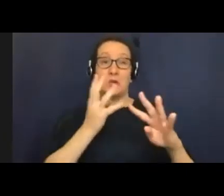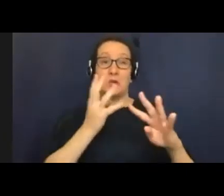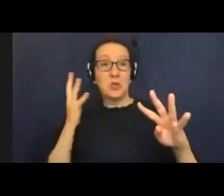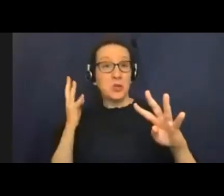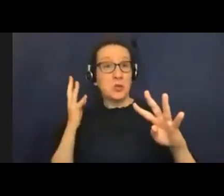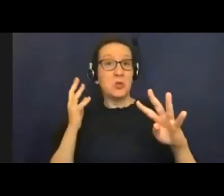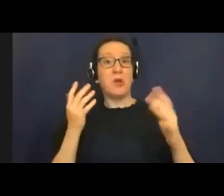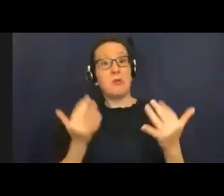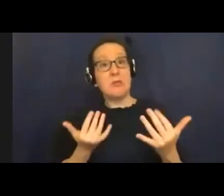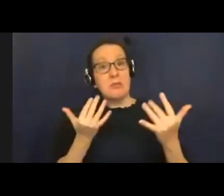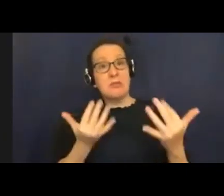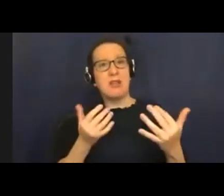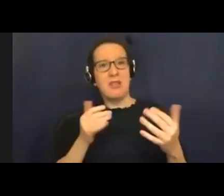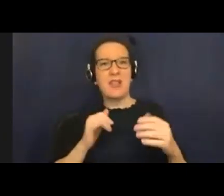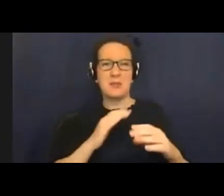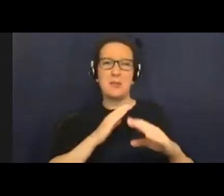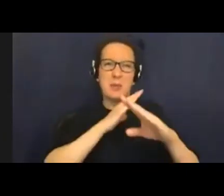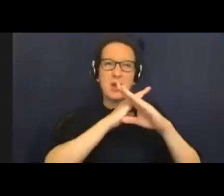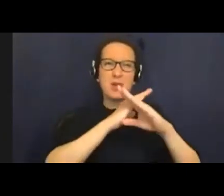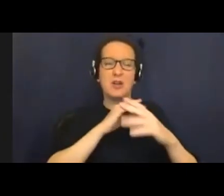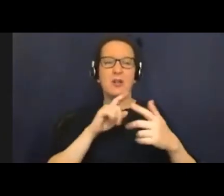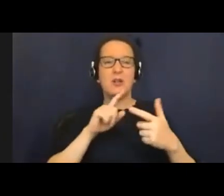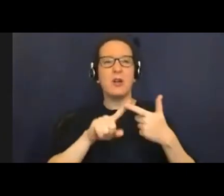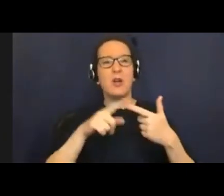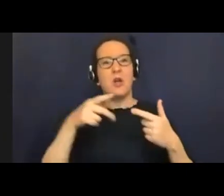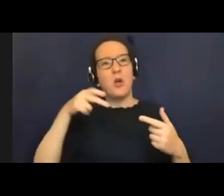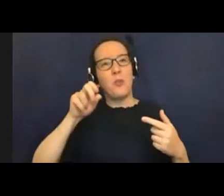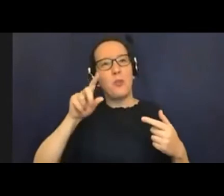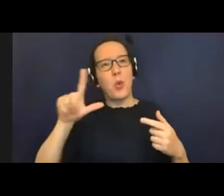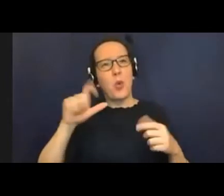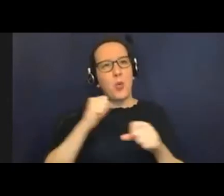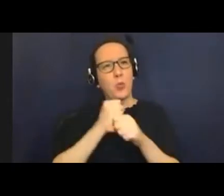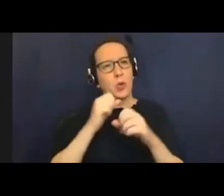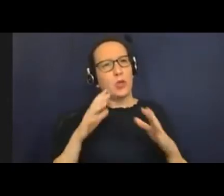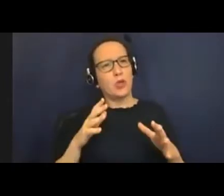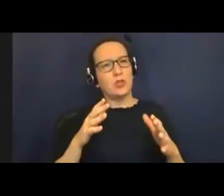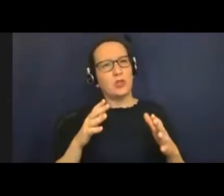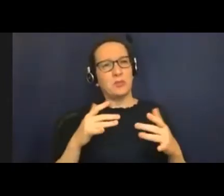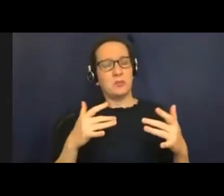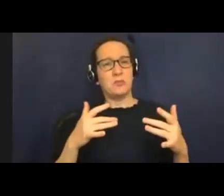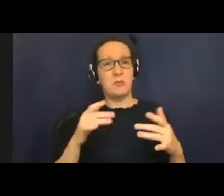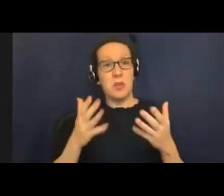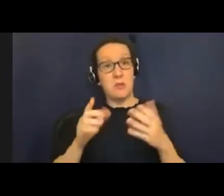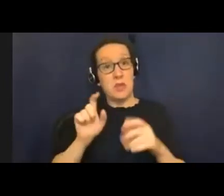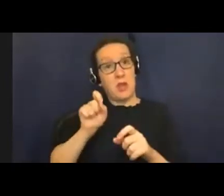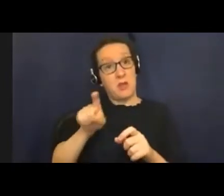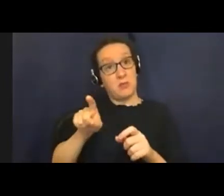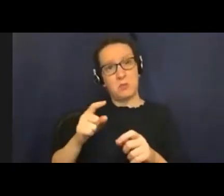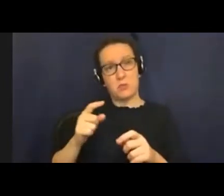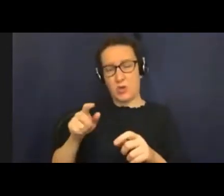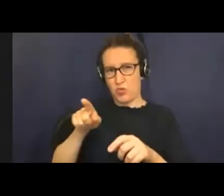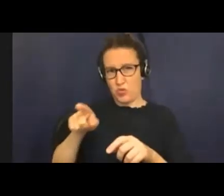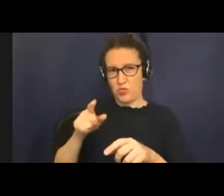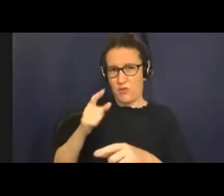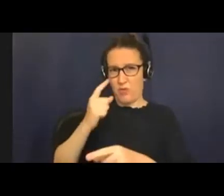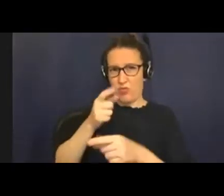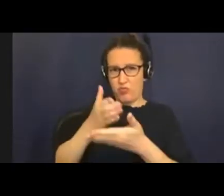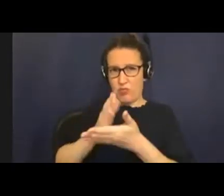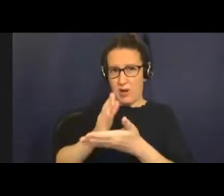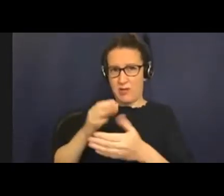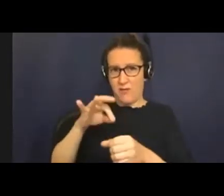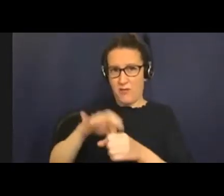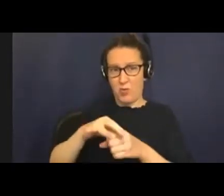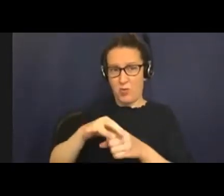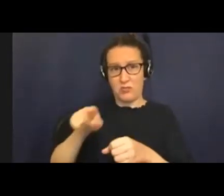or being concerned that poll workers might question their right to vote when they do get to the polling station. So in the current context,